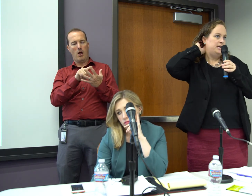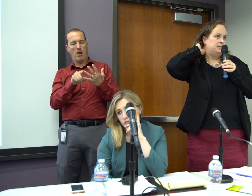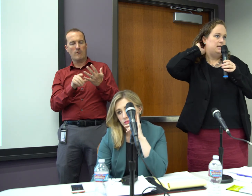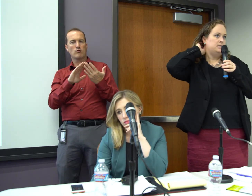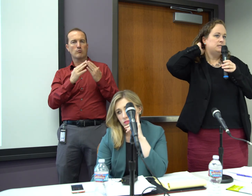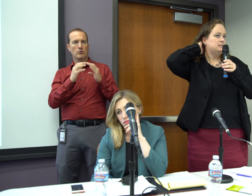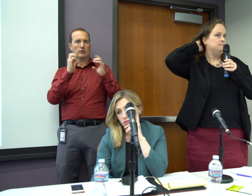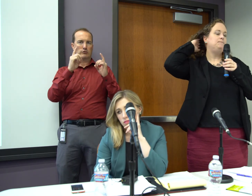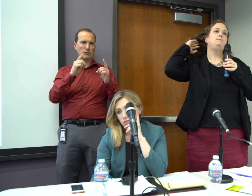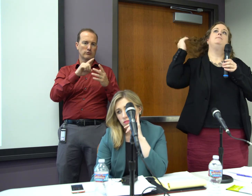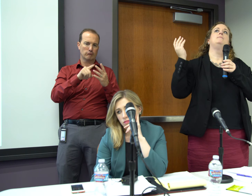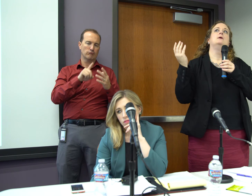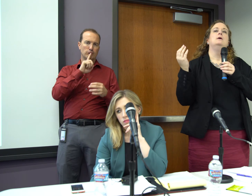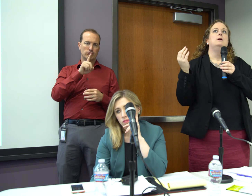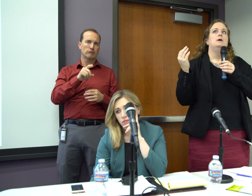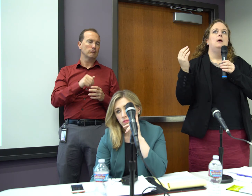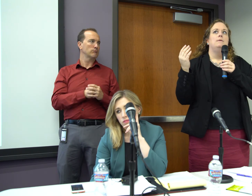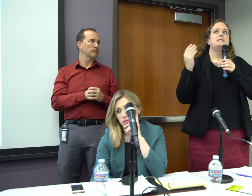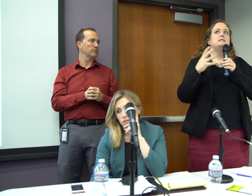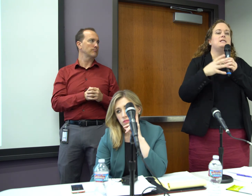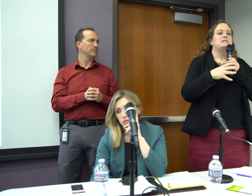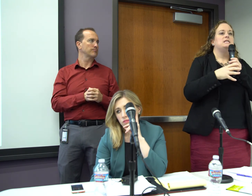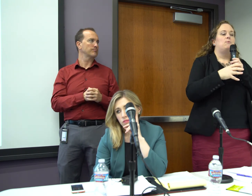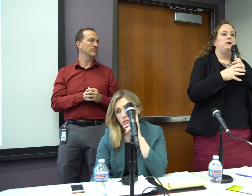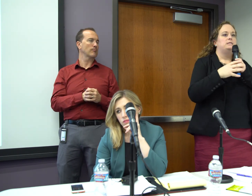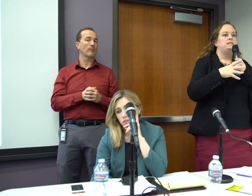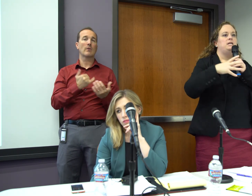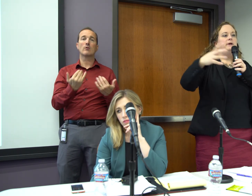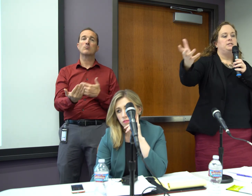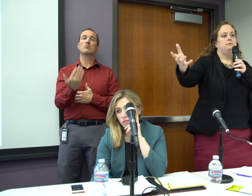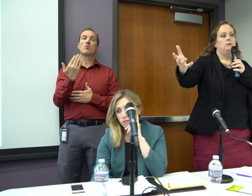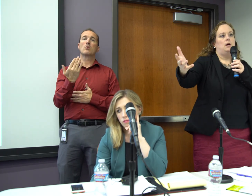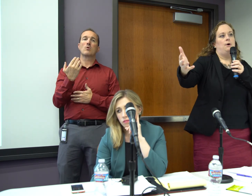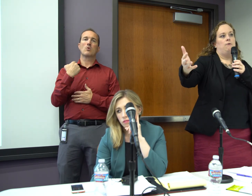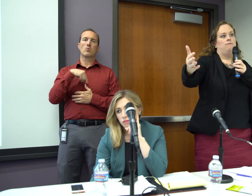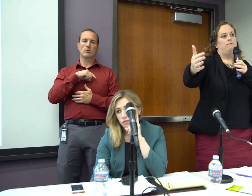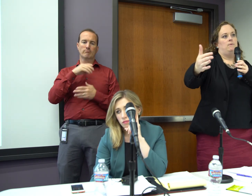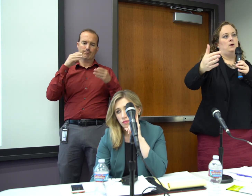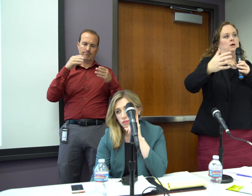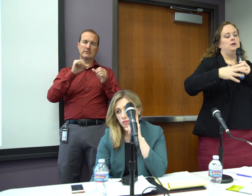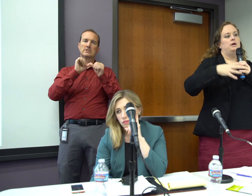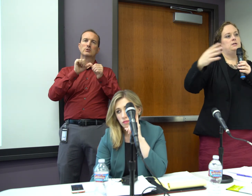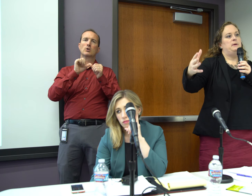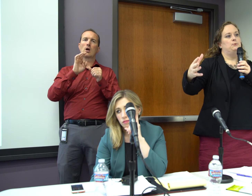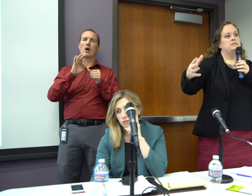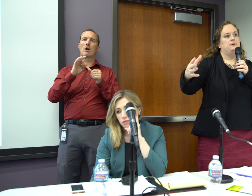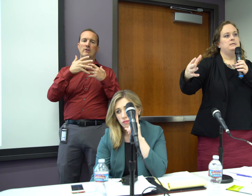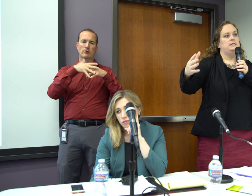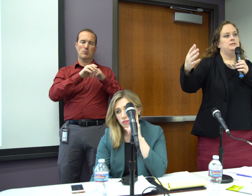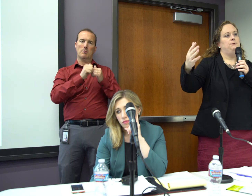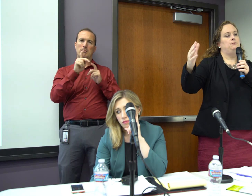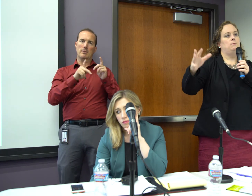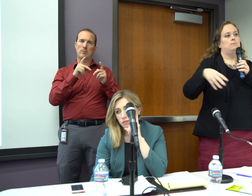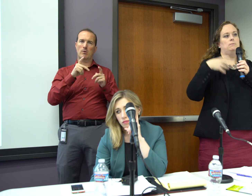community education, and this is, as I said this morning, it's a continuation of integration of people with